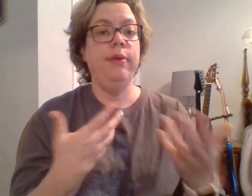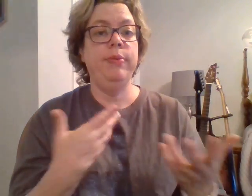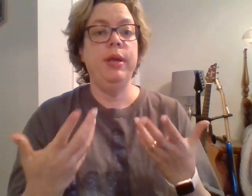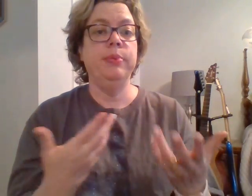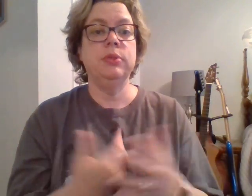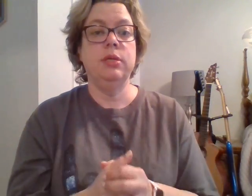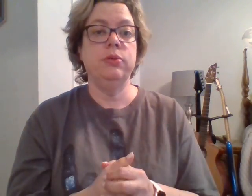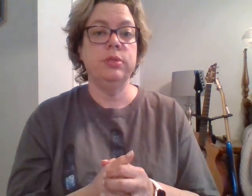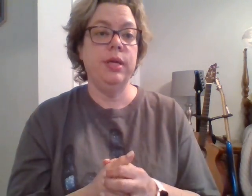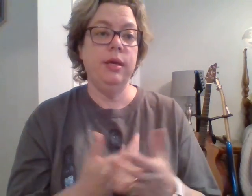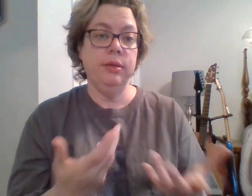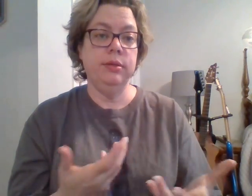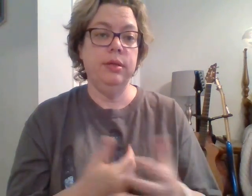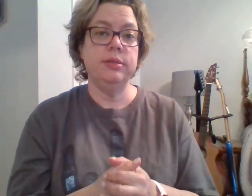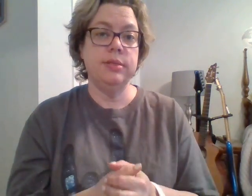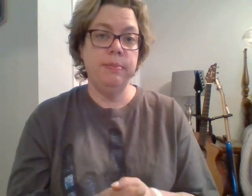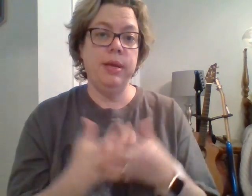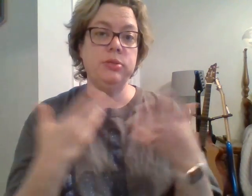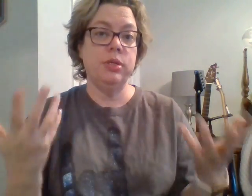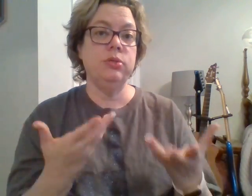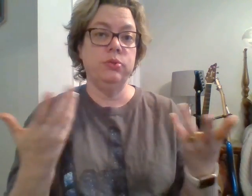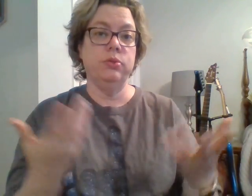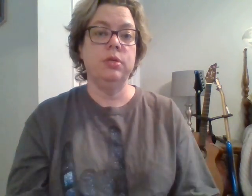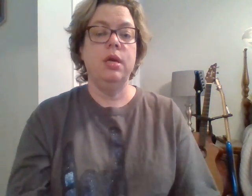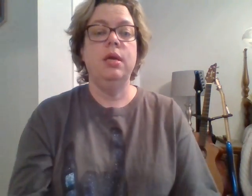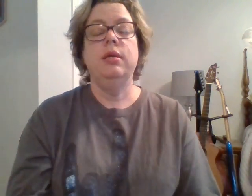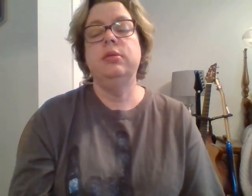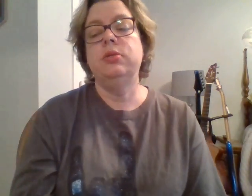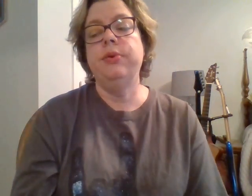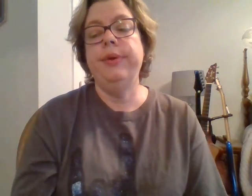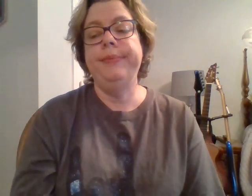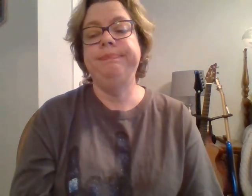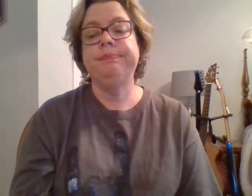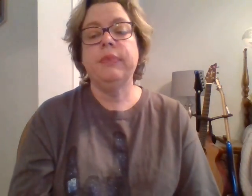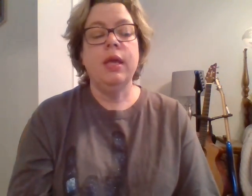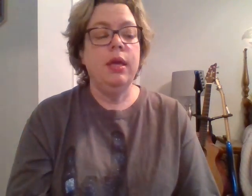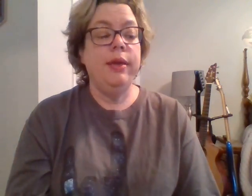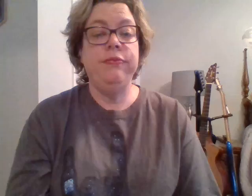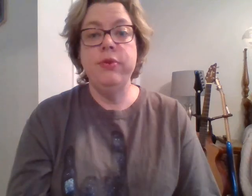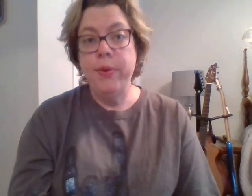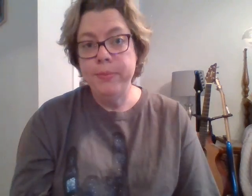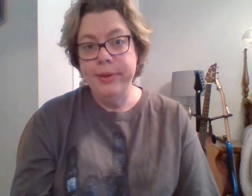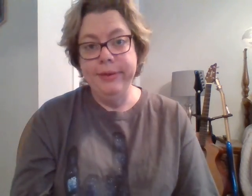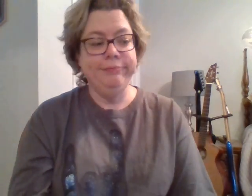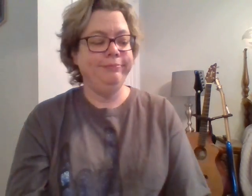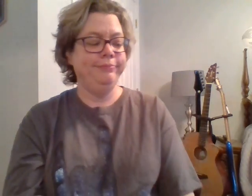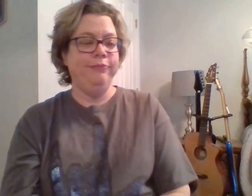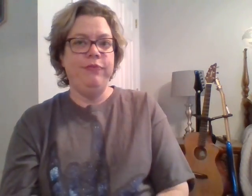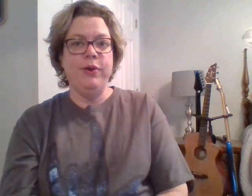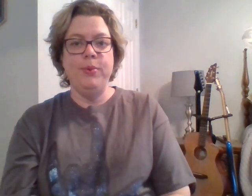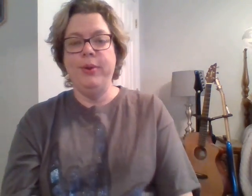been able to understand except by gestures. And so, if you know me very well, you